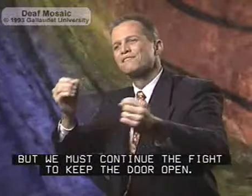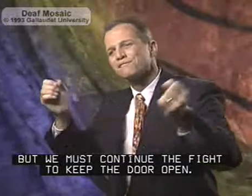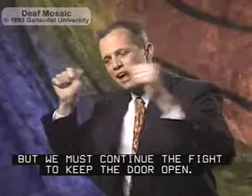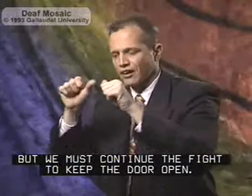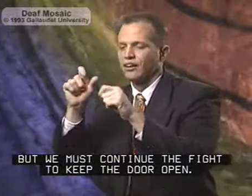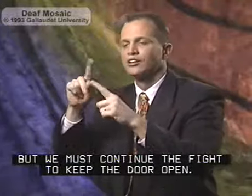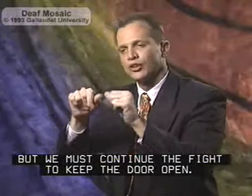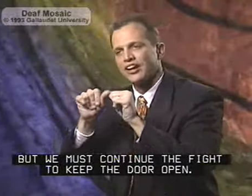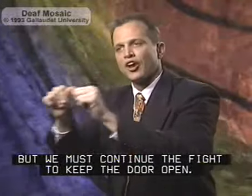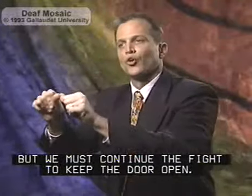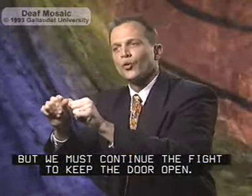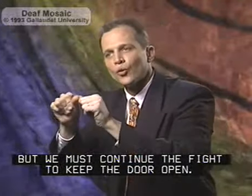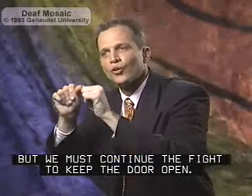fight to keep the door open.